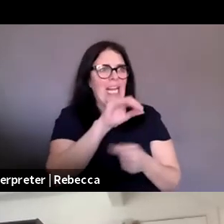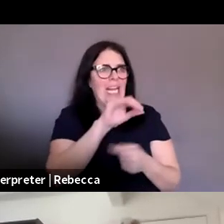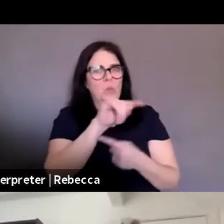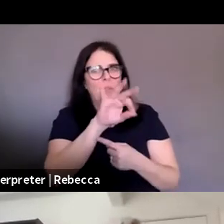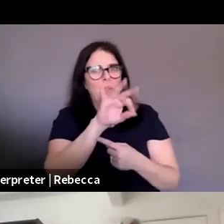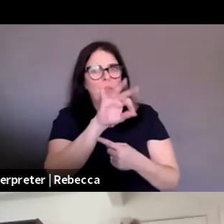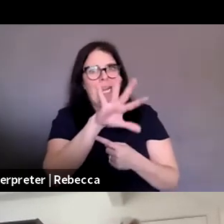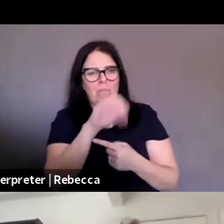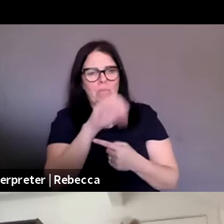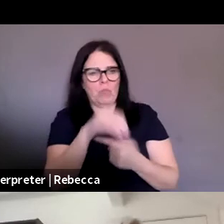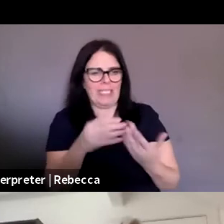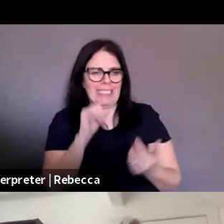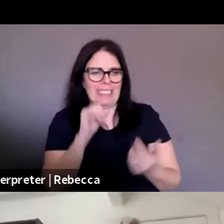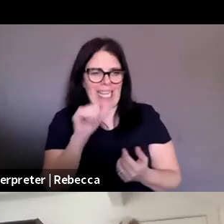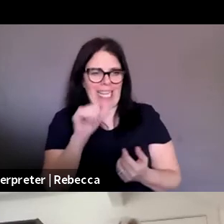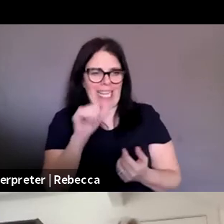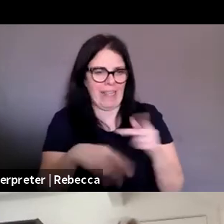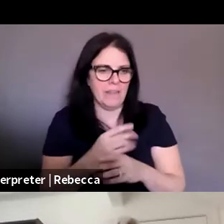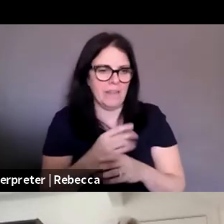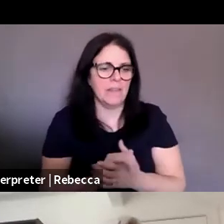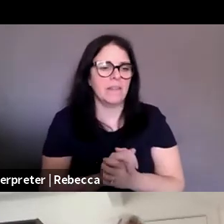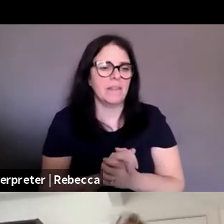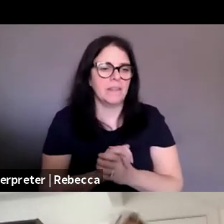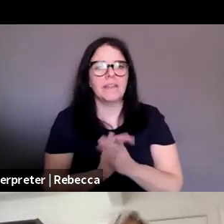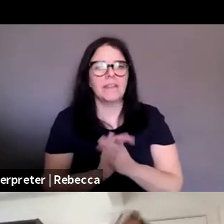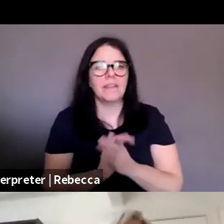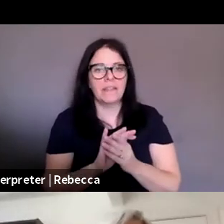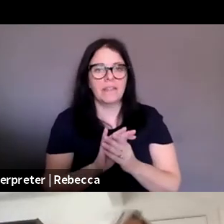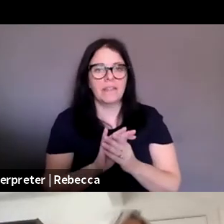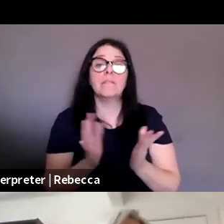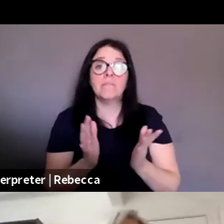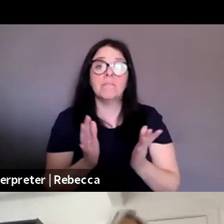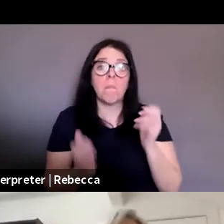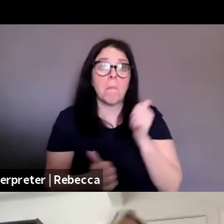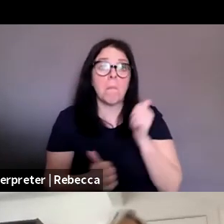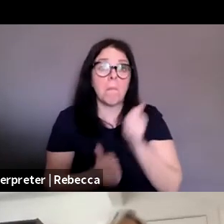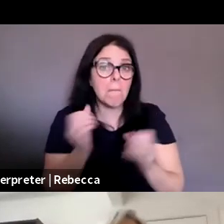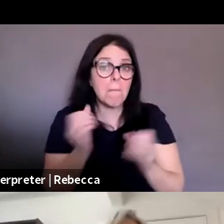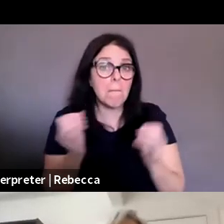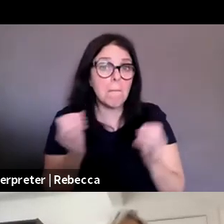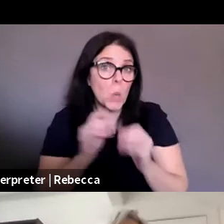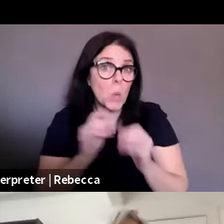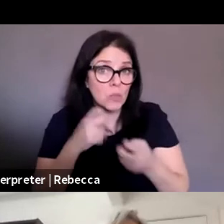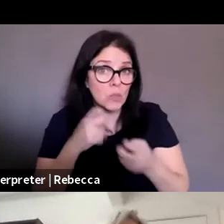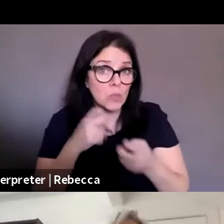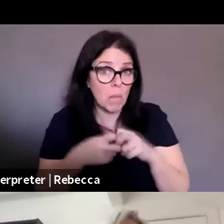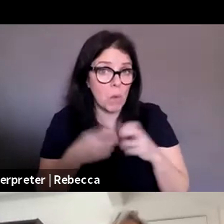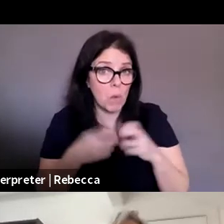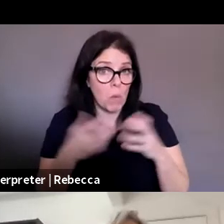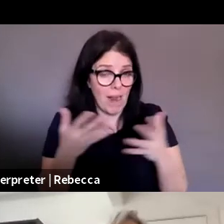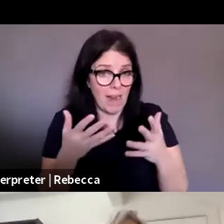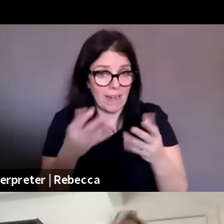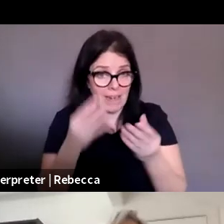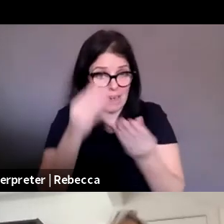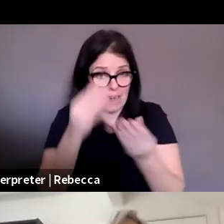95%. Empirically, the far more serious problem is information about family violence